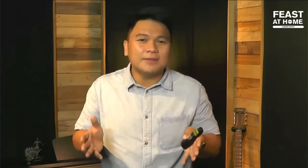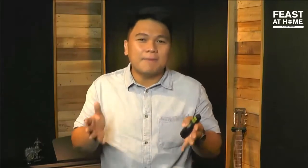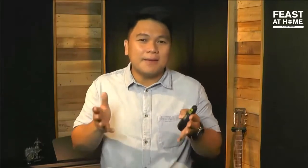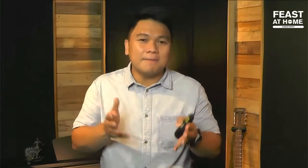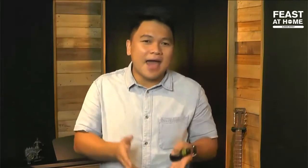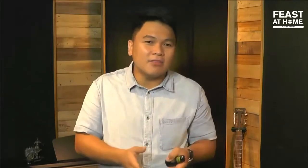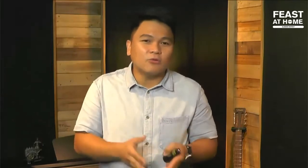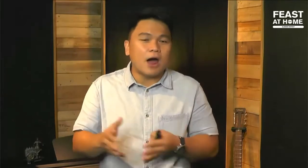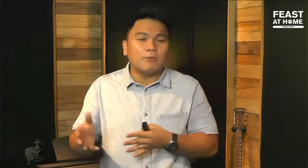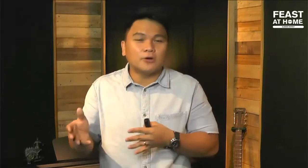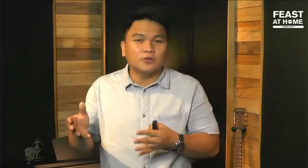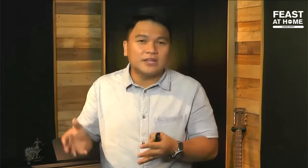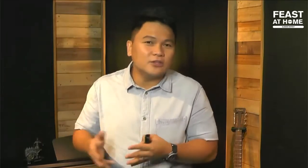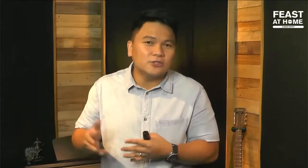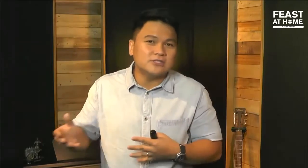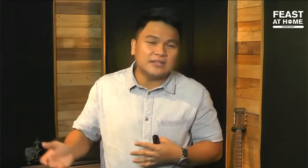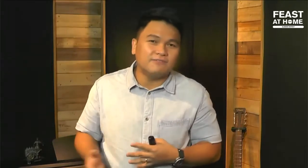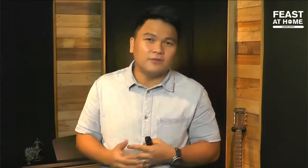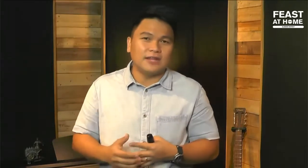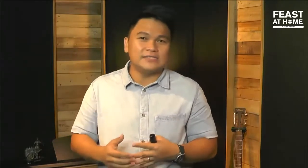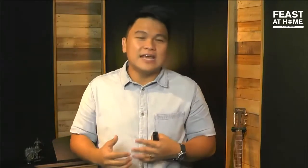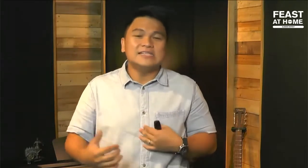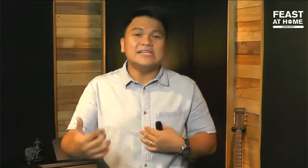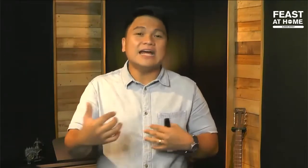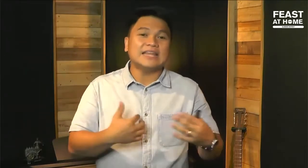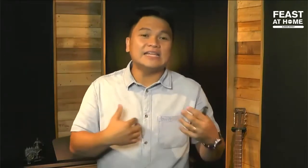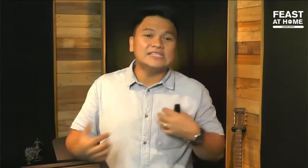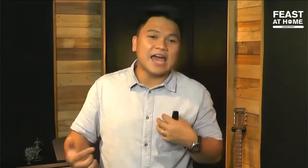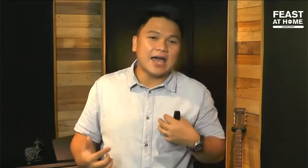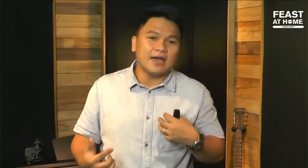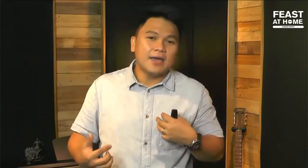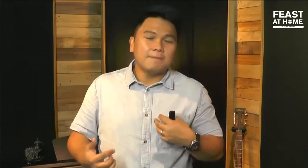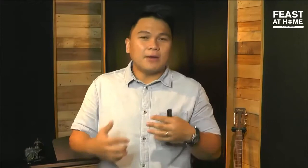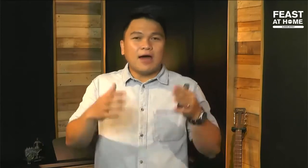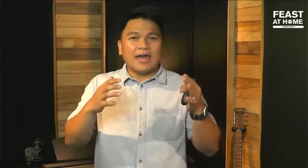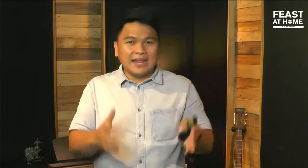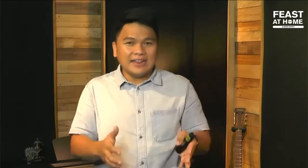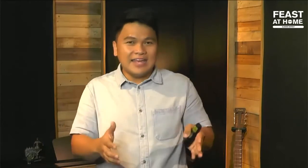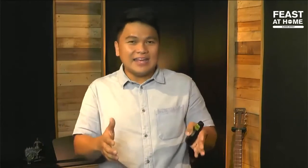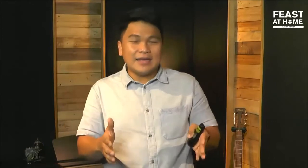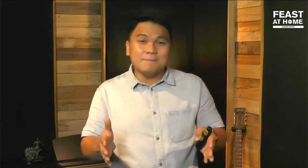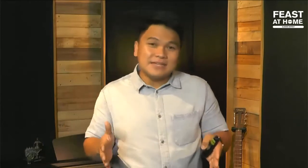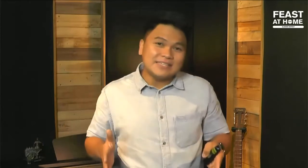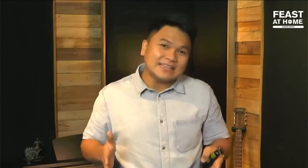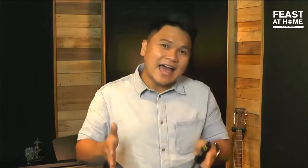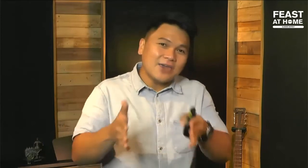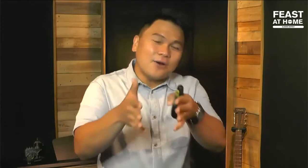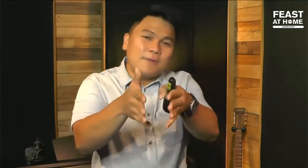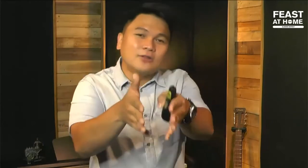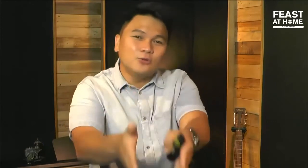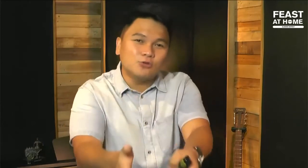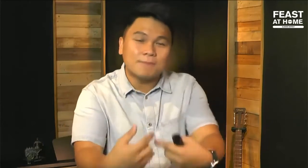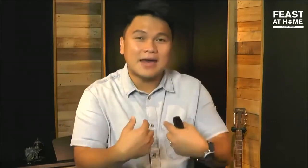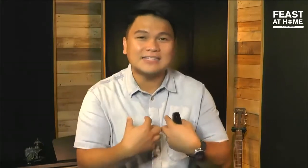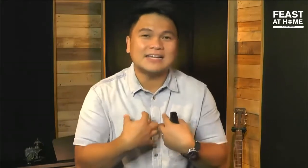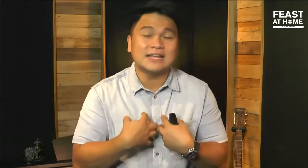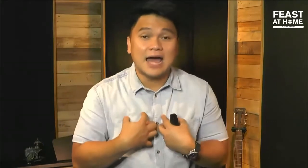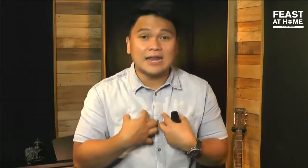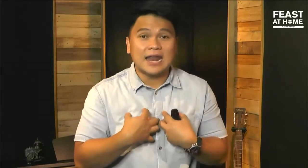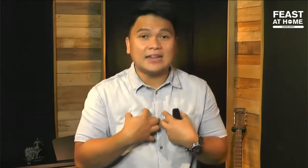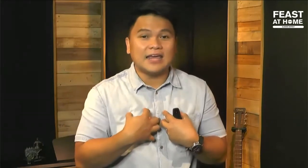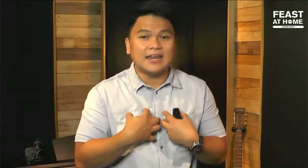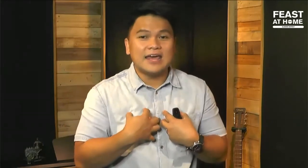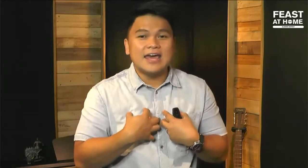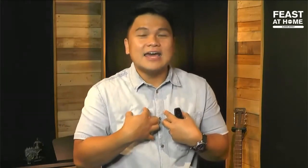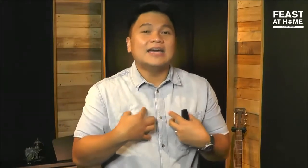rejected by man through our continued sinfulness. Sinaktan siya. Pero ang ending, imbis na tayo ang magdusa para sa